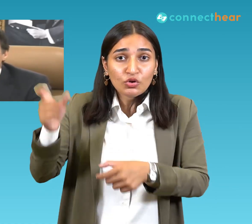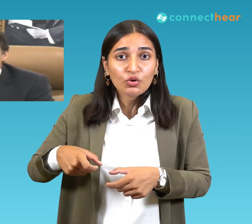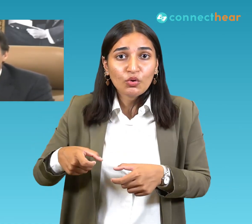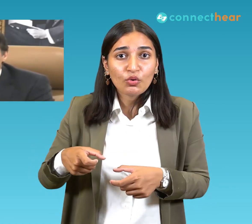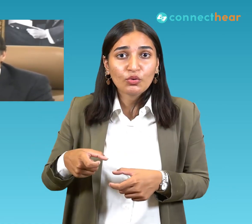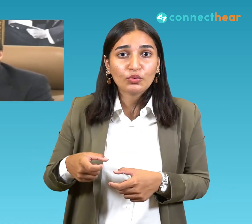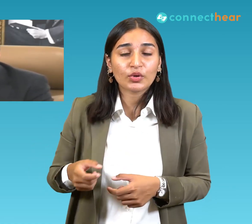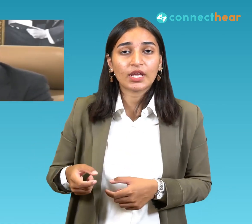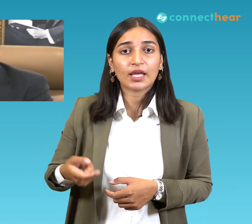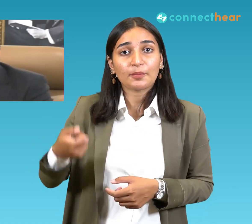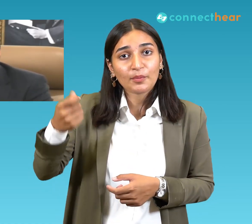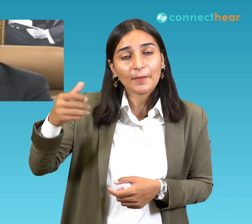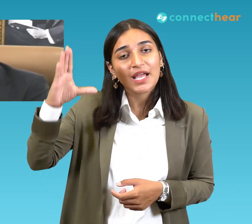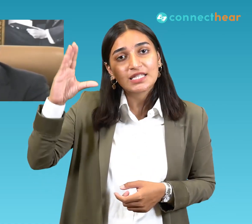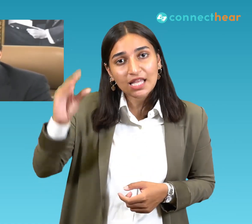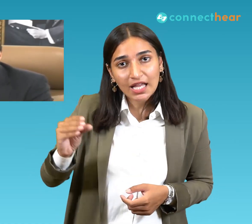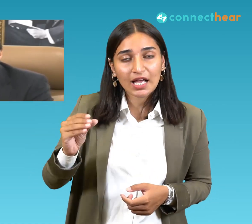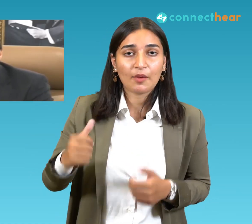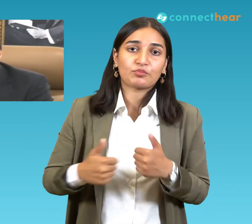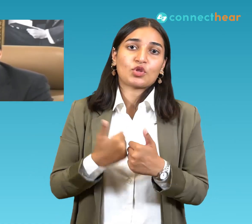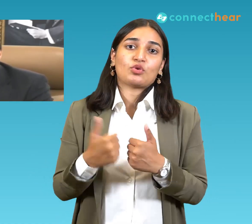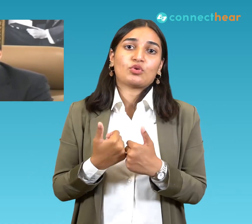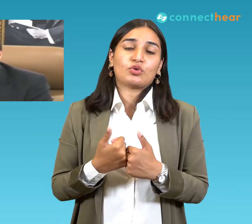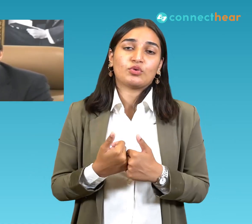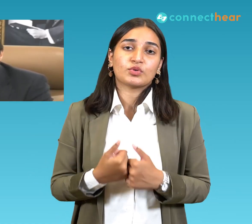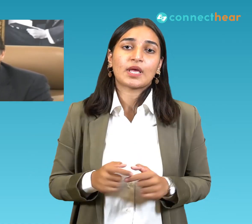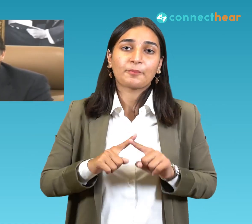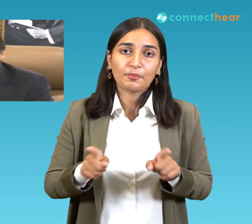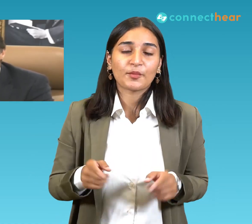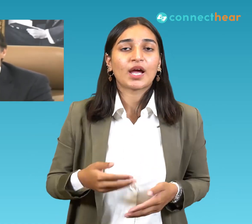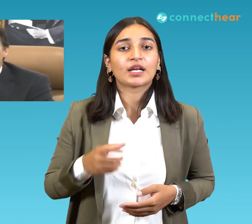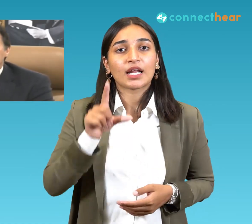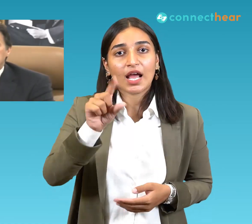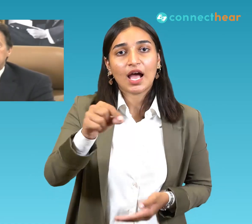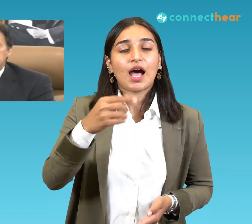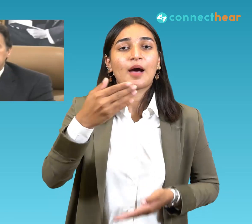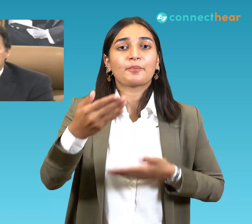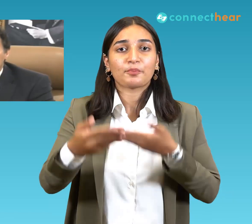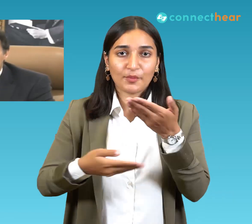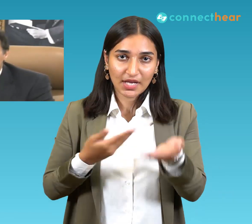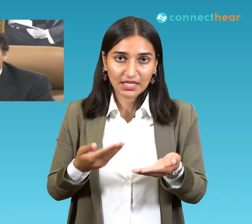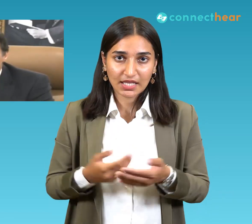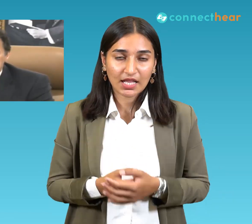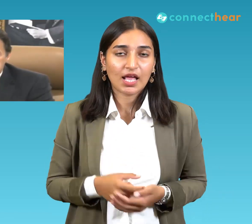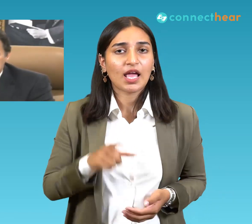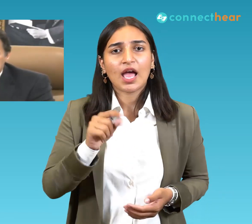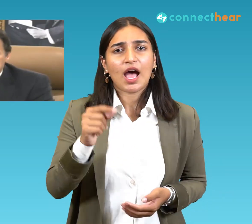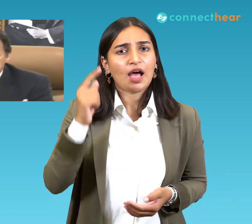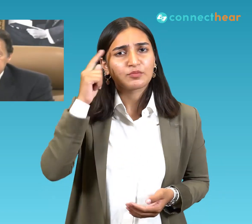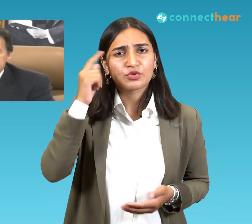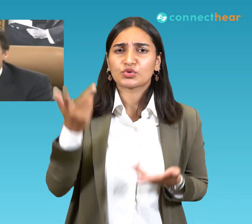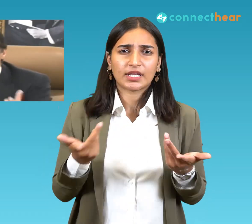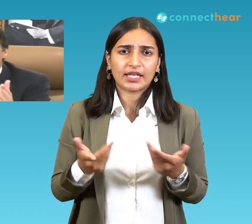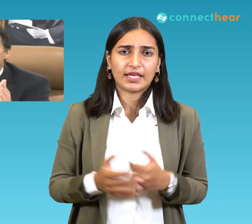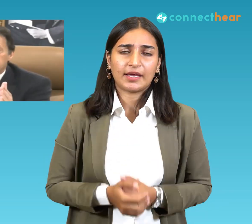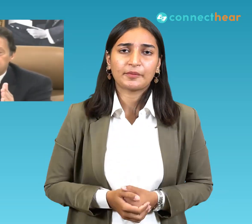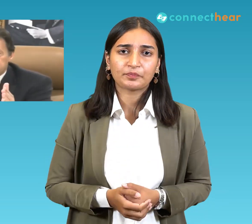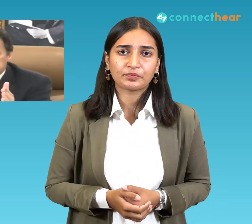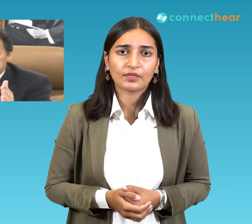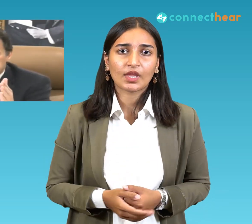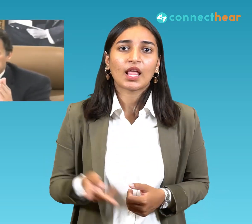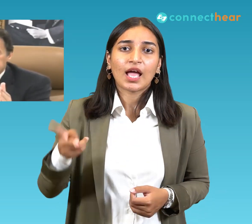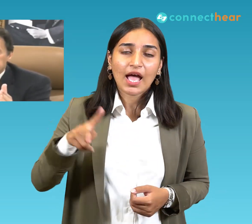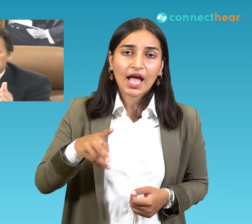on within our government. But we would love you to give your point of view. And Dr. Hafiz, since he heads